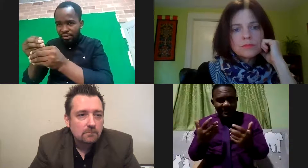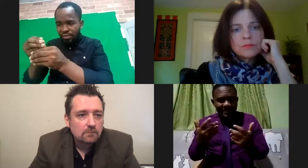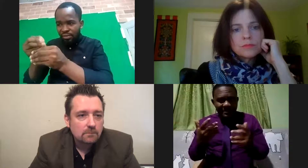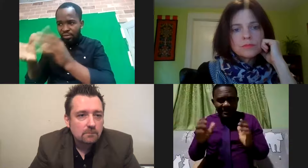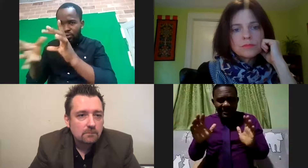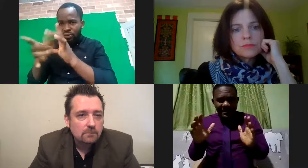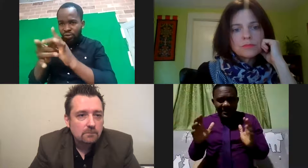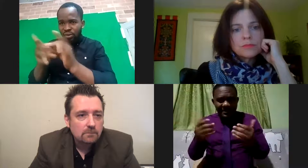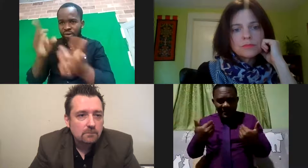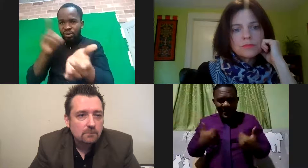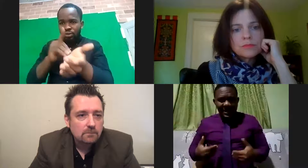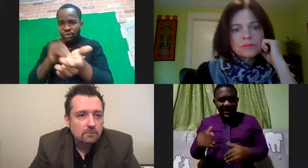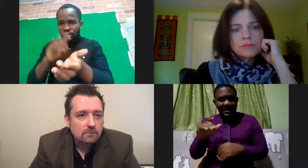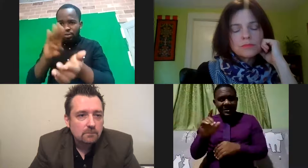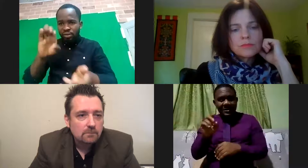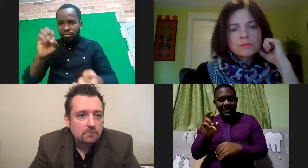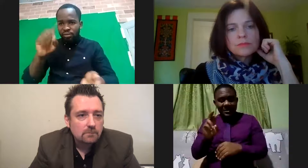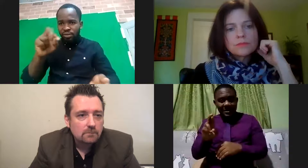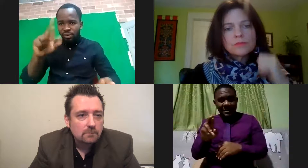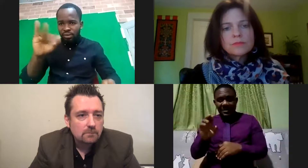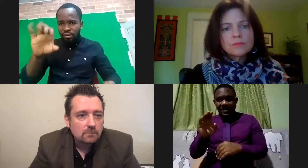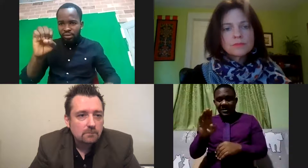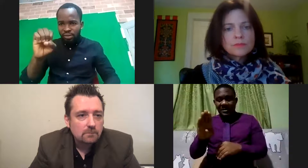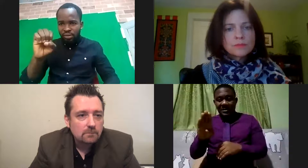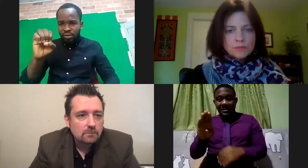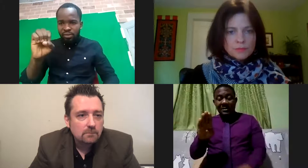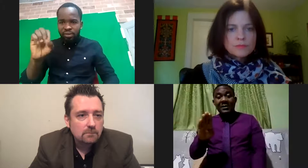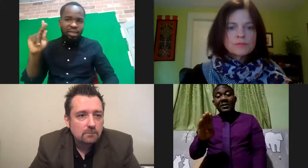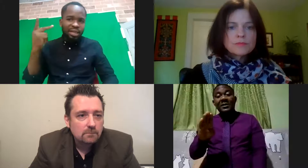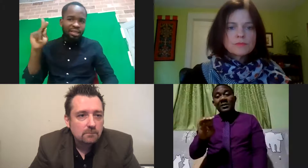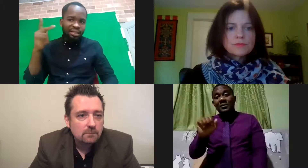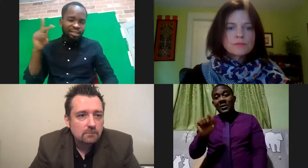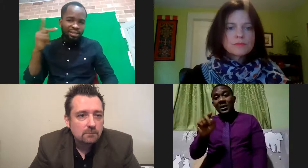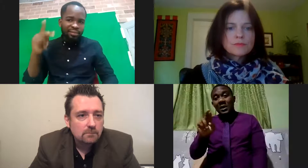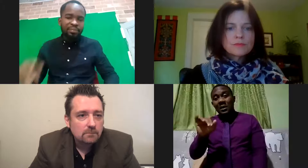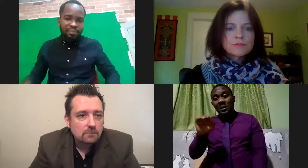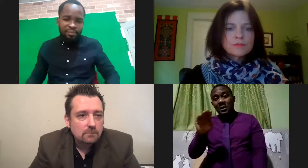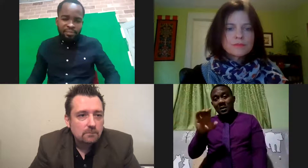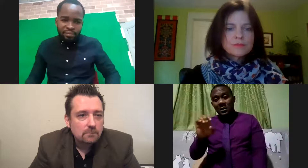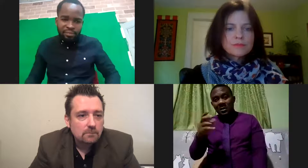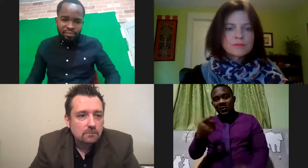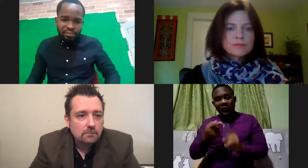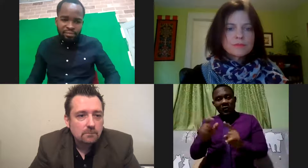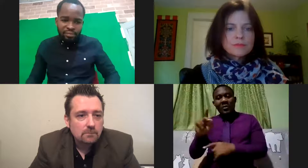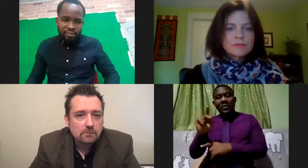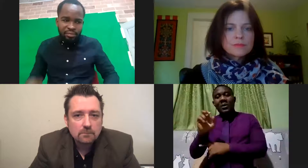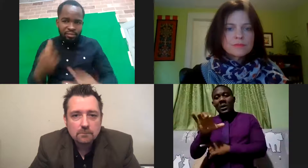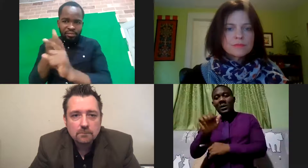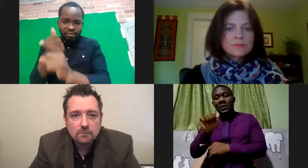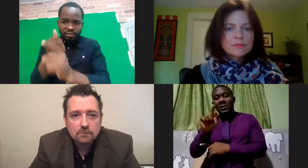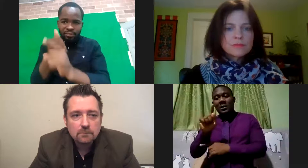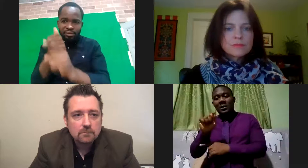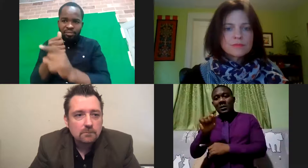is Dr. Beatrice Bunyasi Awori. I'm from Kenyatta University. Okay, and I've welcome. been very impressed to